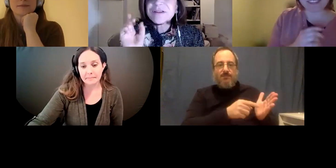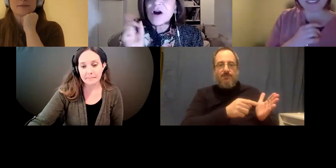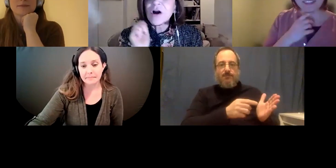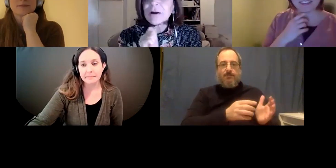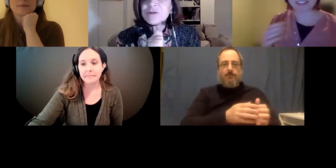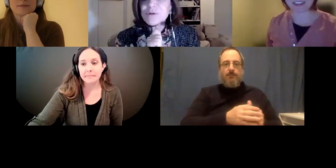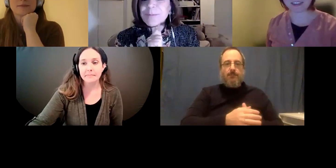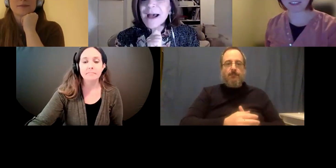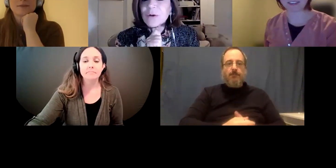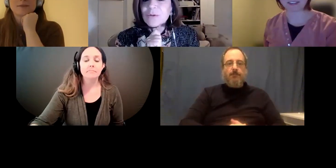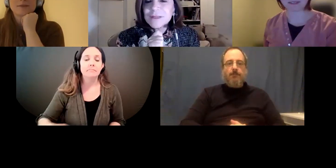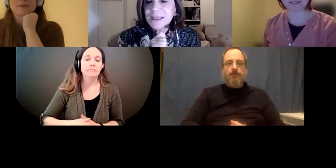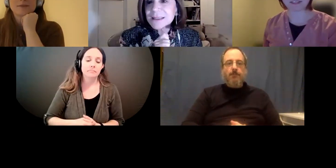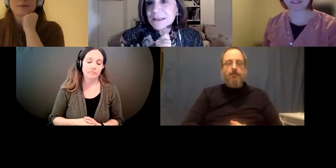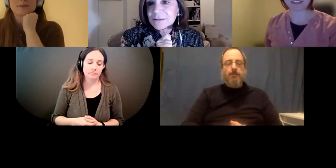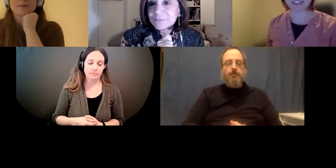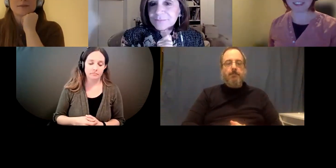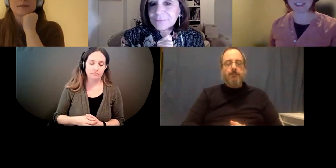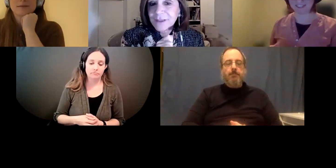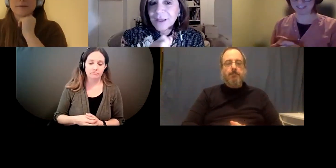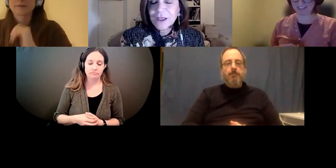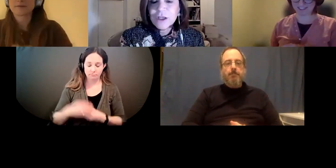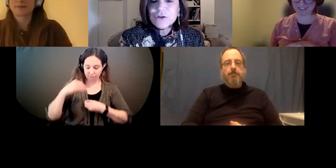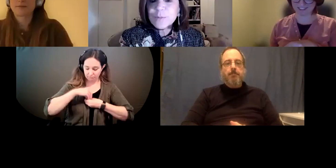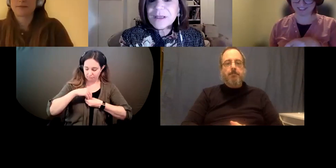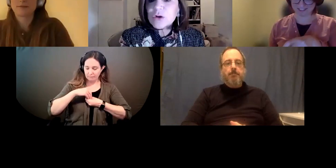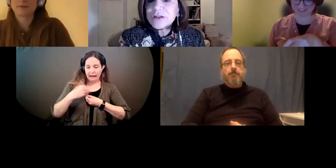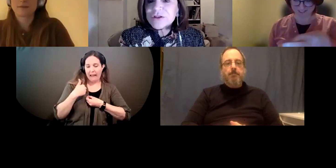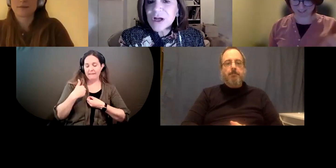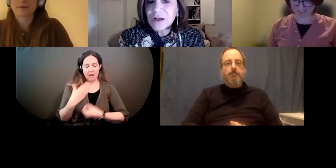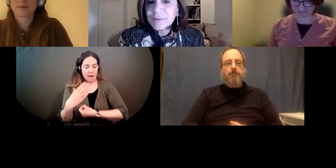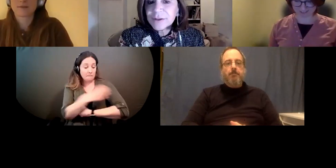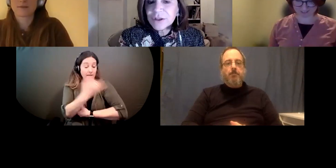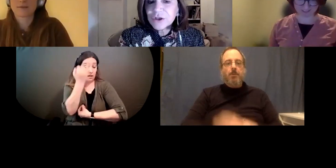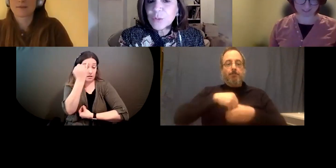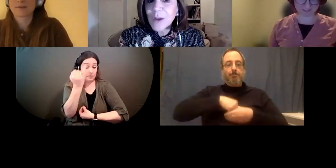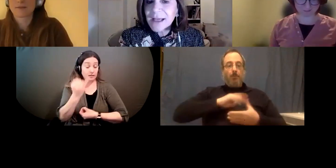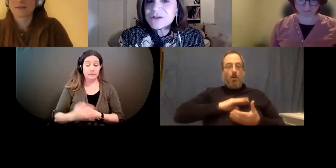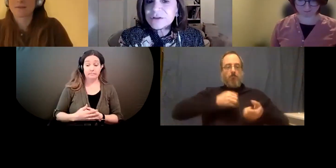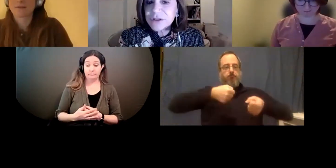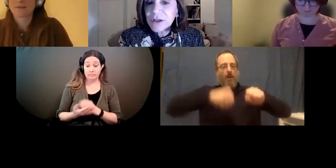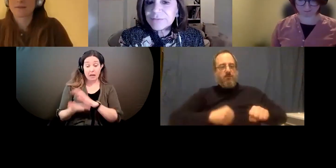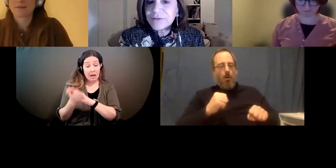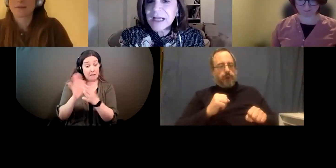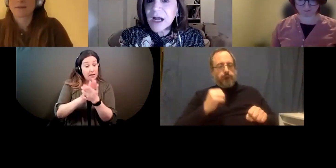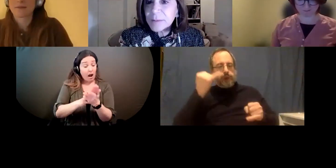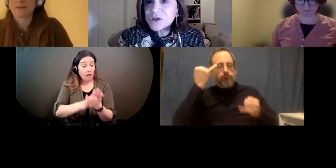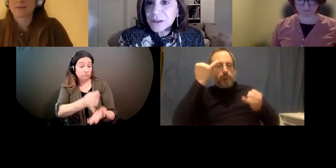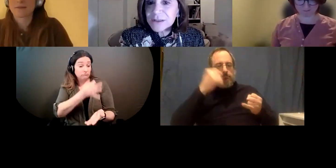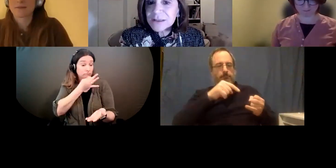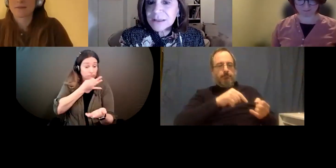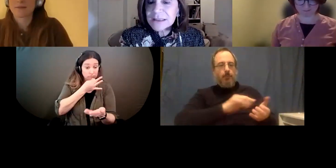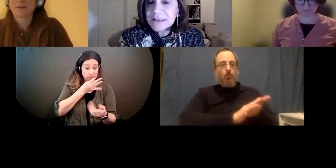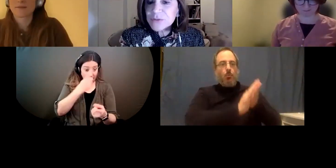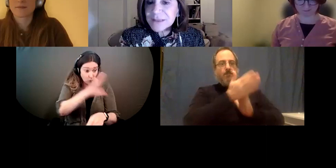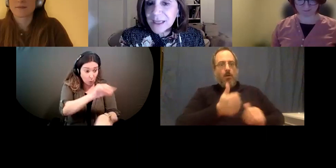I was armed with a powerful idea. To be good at a job, you had to love the